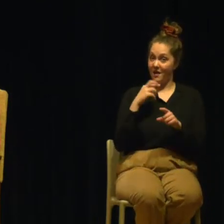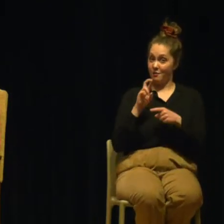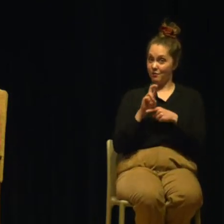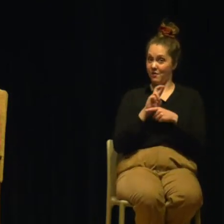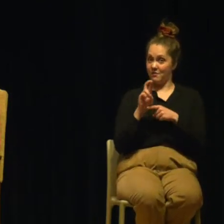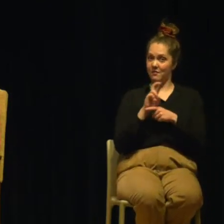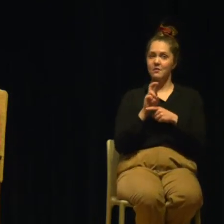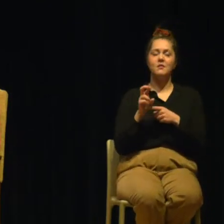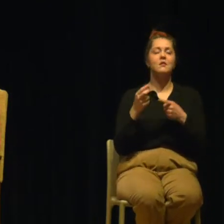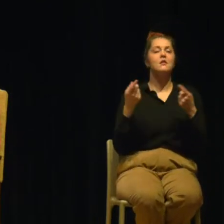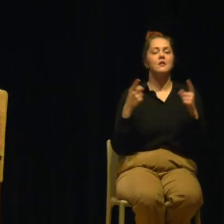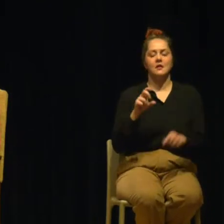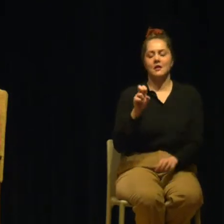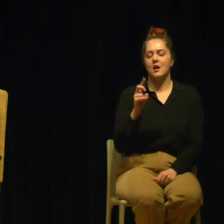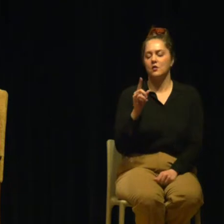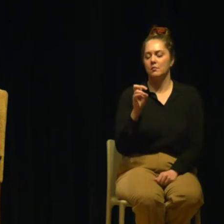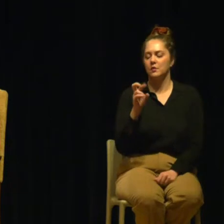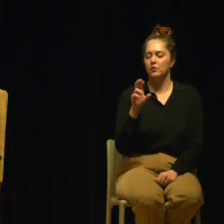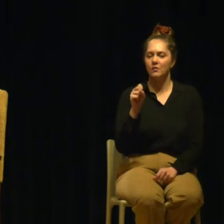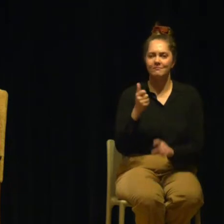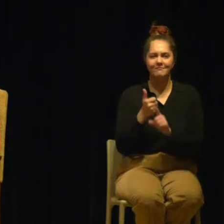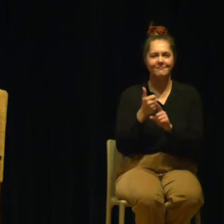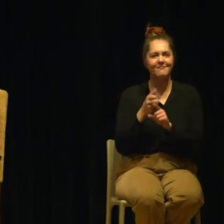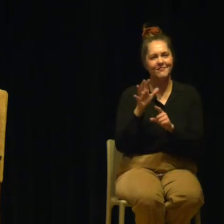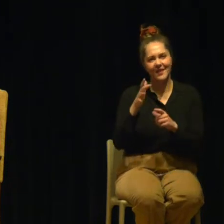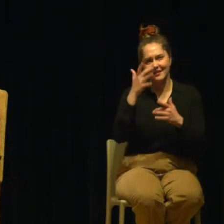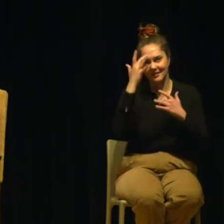was that endometriosis was a disease that